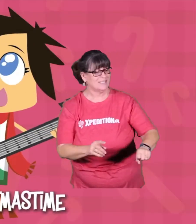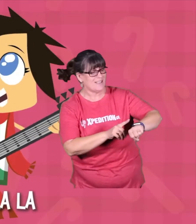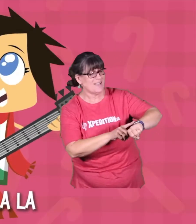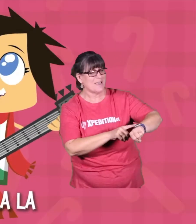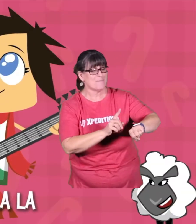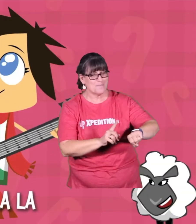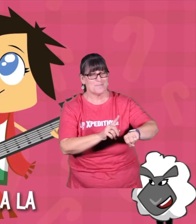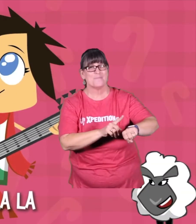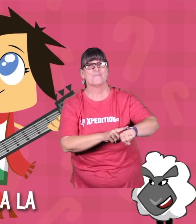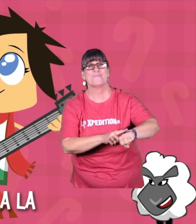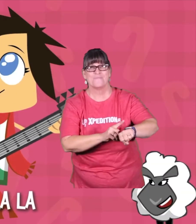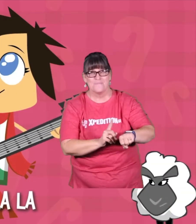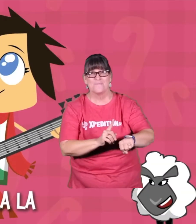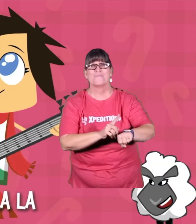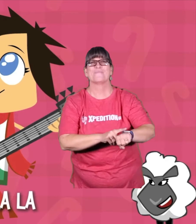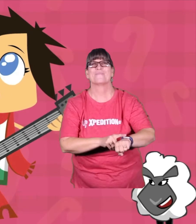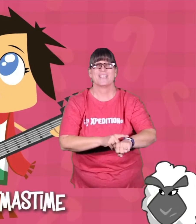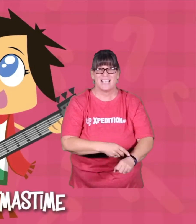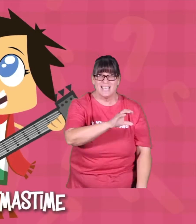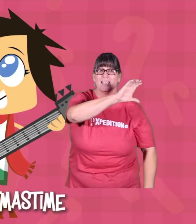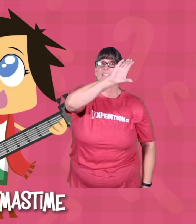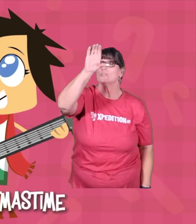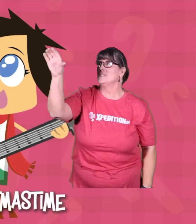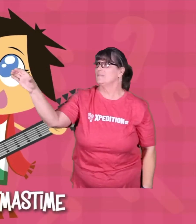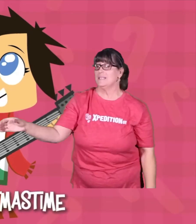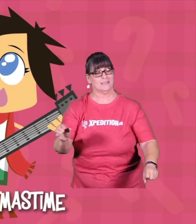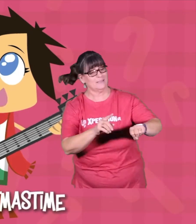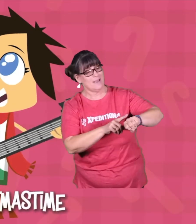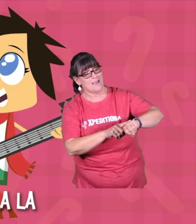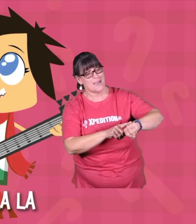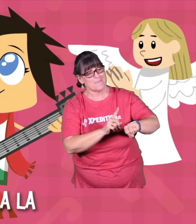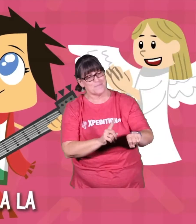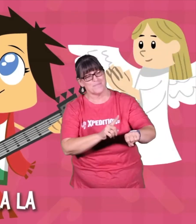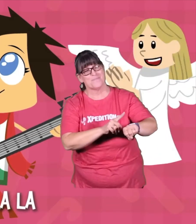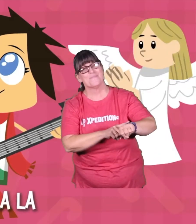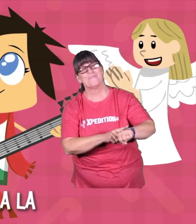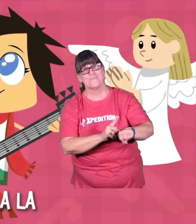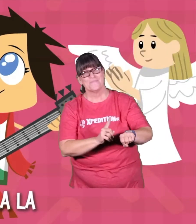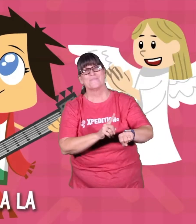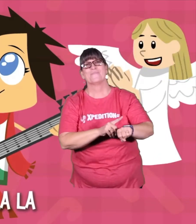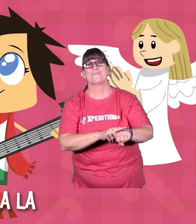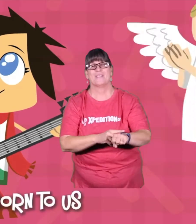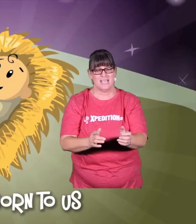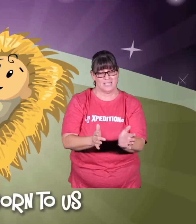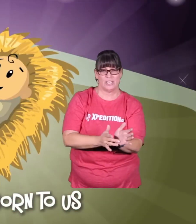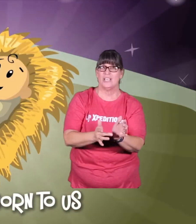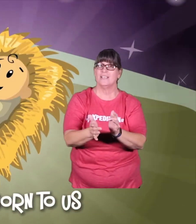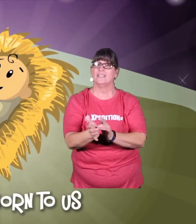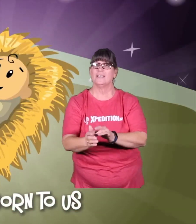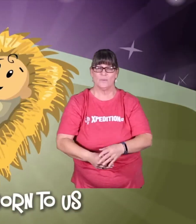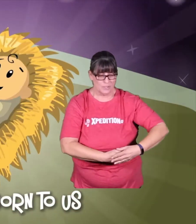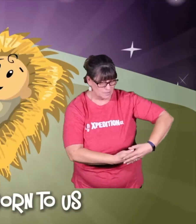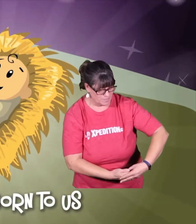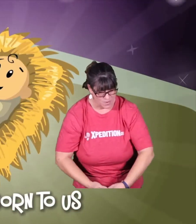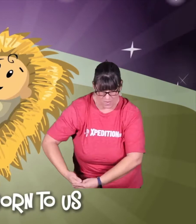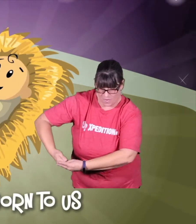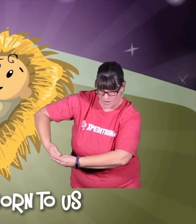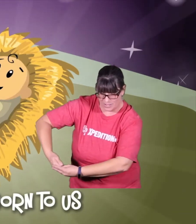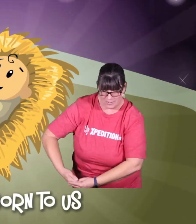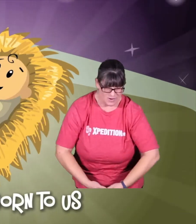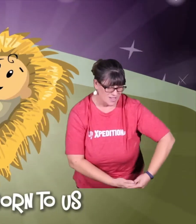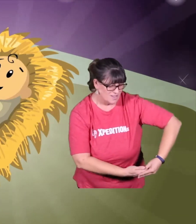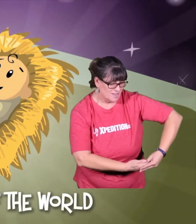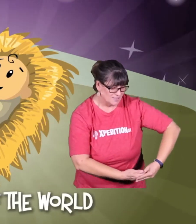Christmas time Ha, la, la, la Oh, it's Christmas time Ha, la, la, la Jesus was